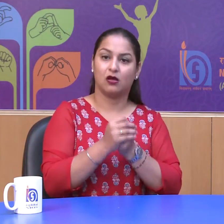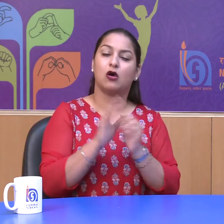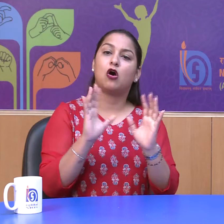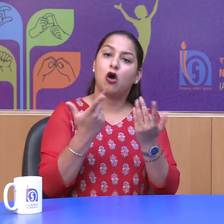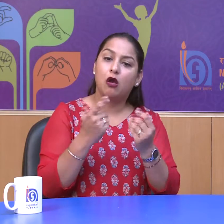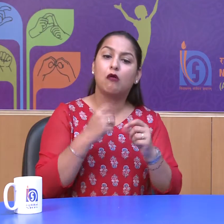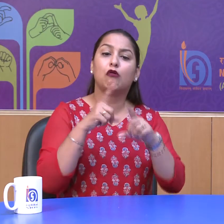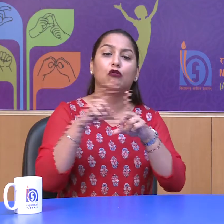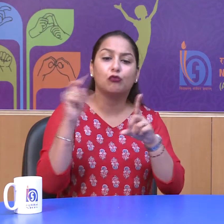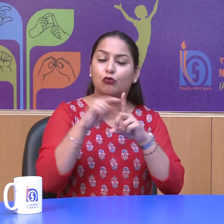administration.